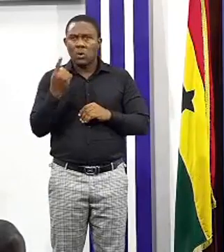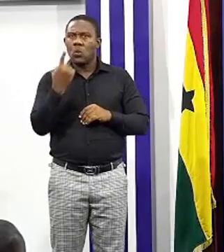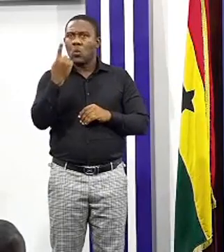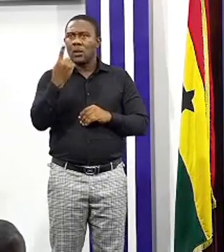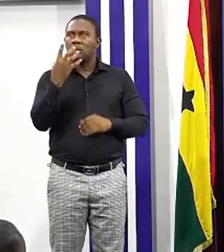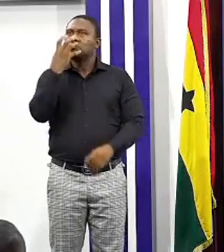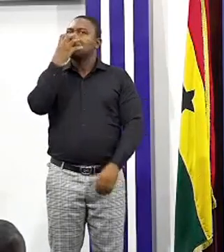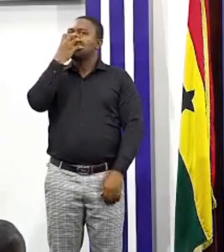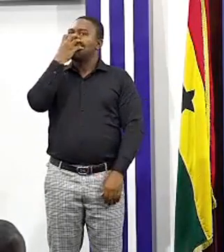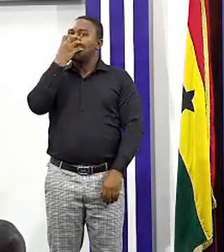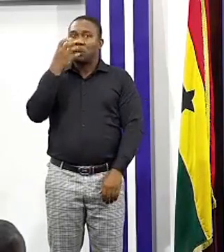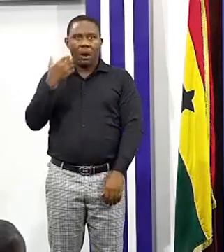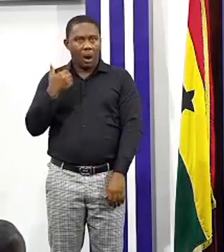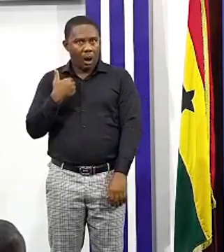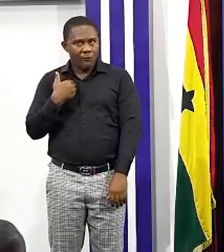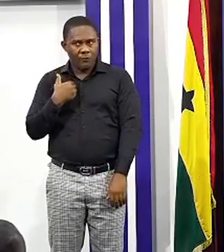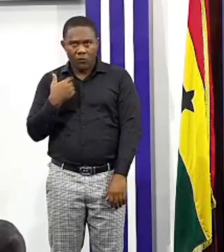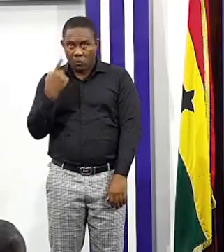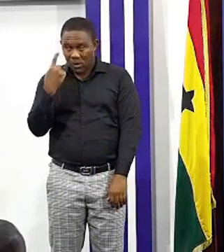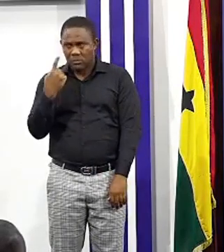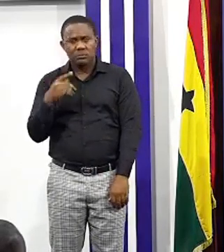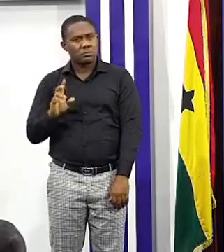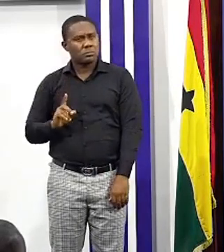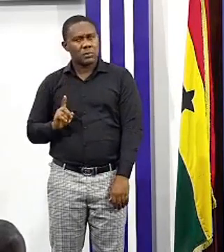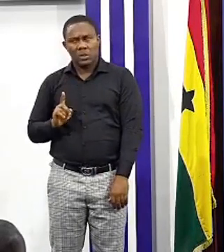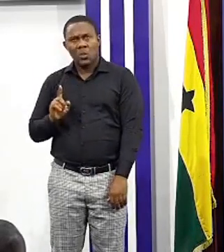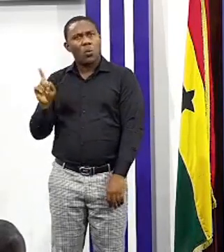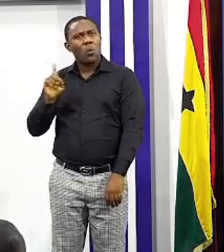ventilator, and these are in Ghana East and